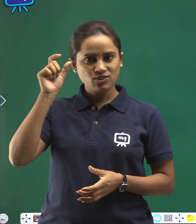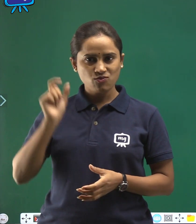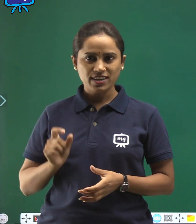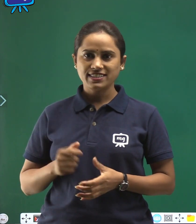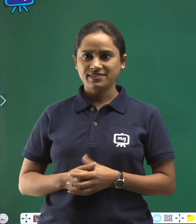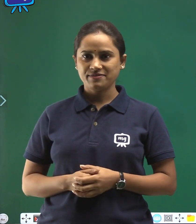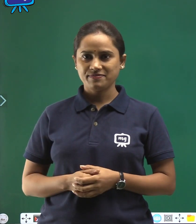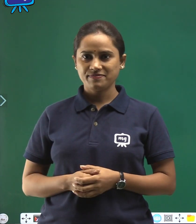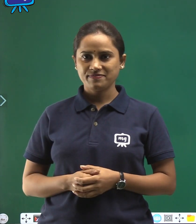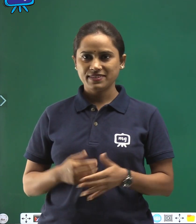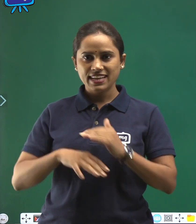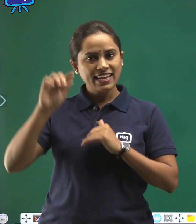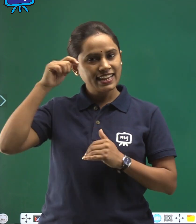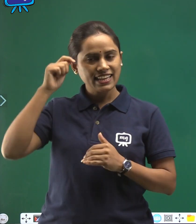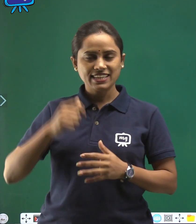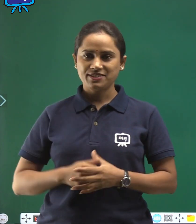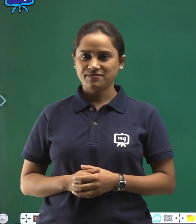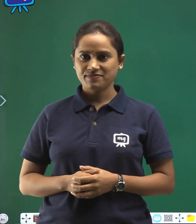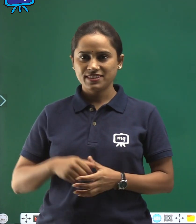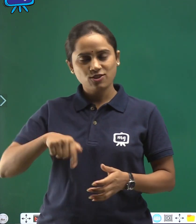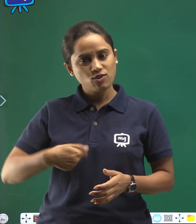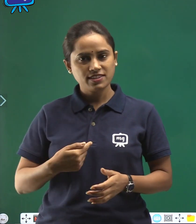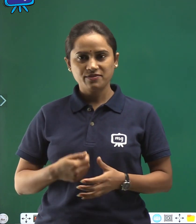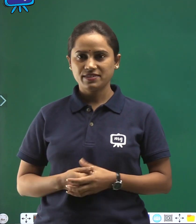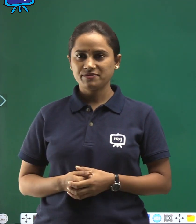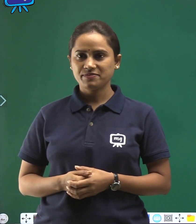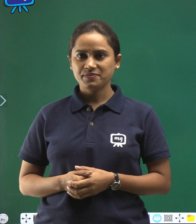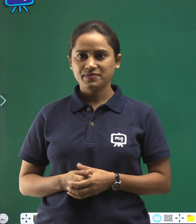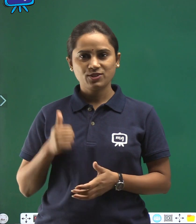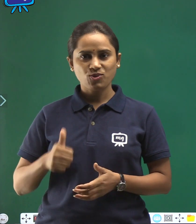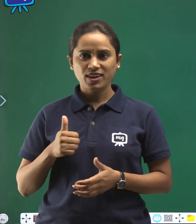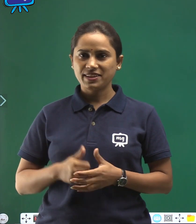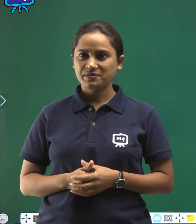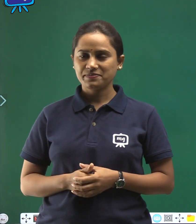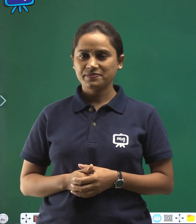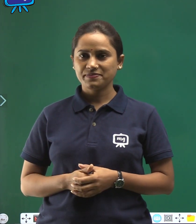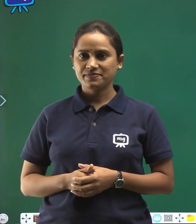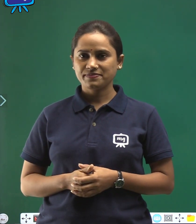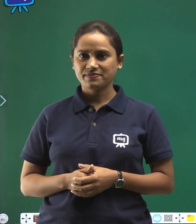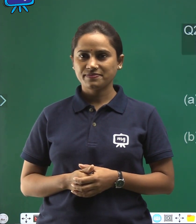words in English yourself. Okay.